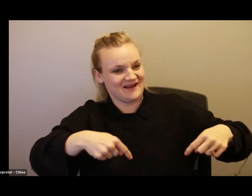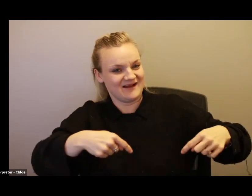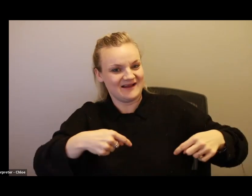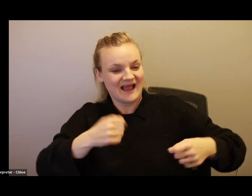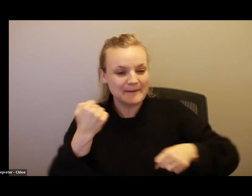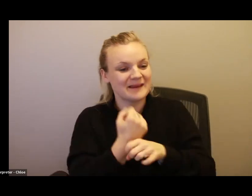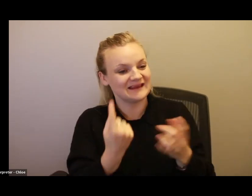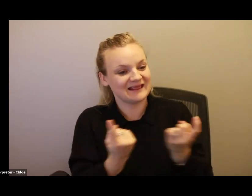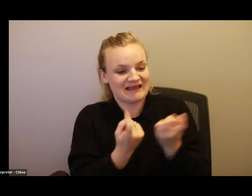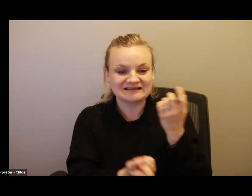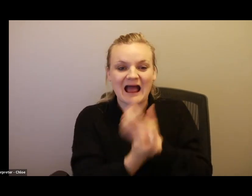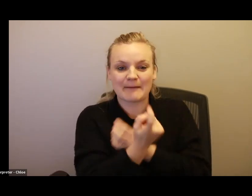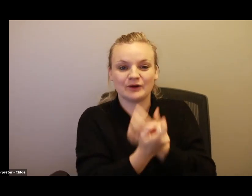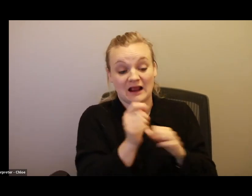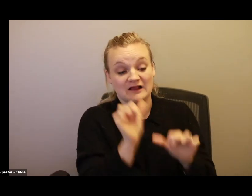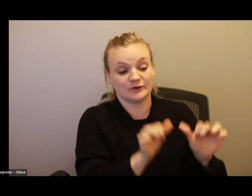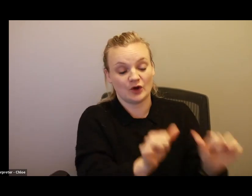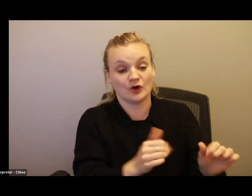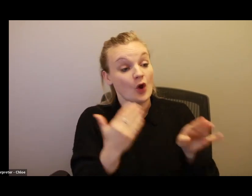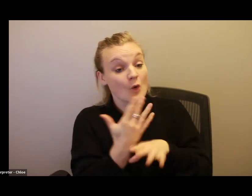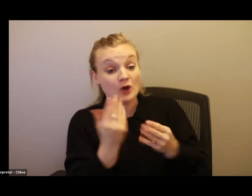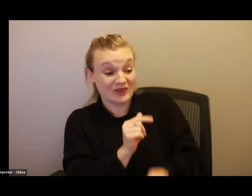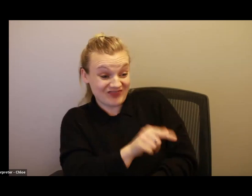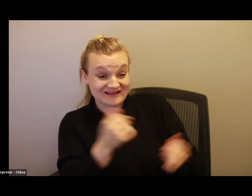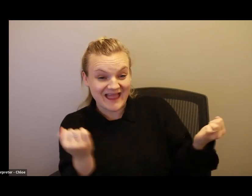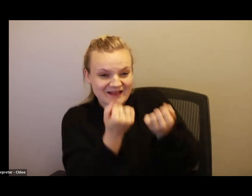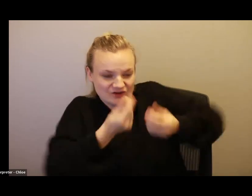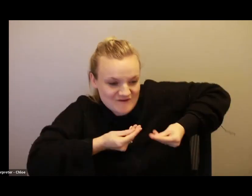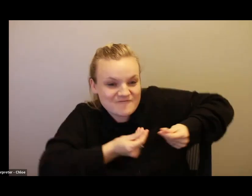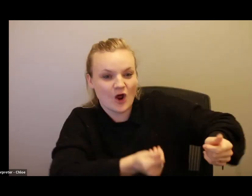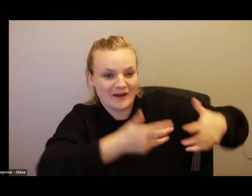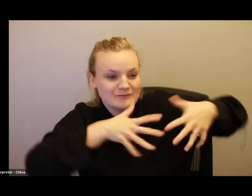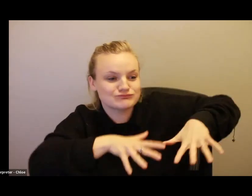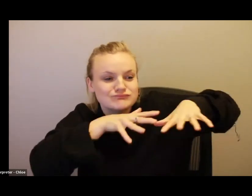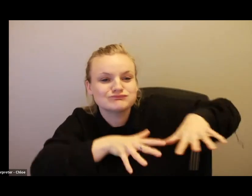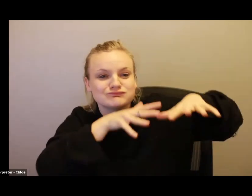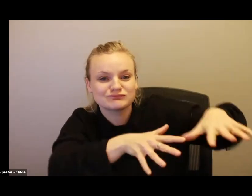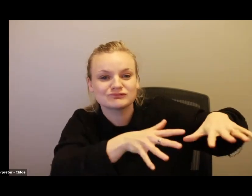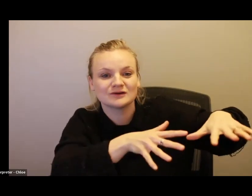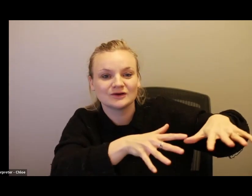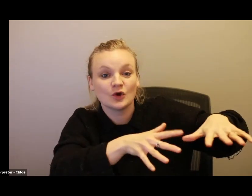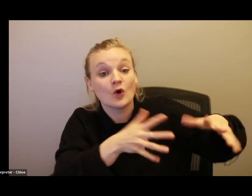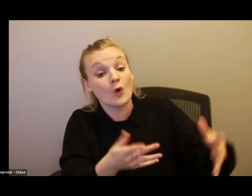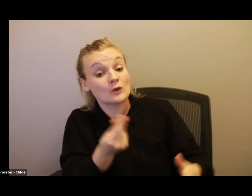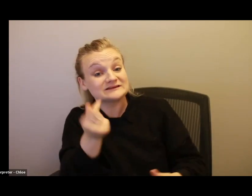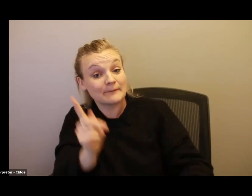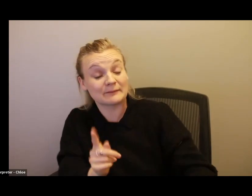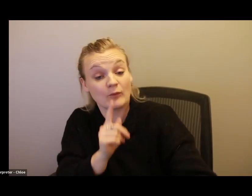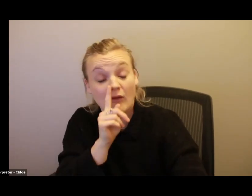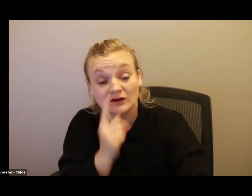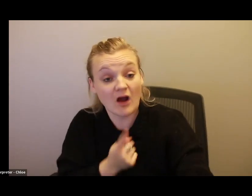as the day goes on? Work with the energy that is flowing, and also ask whose energy isn't yet able to flow because they aren't